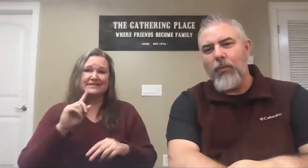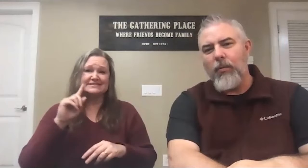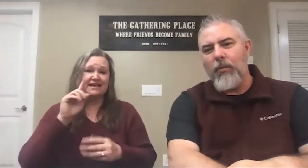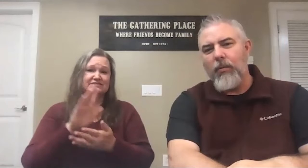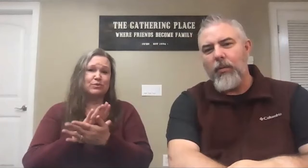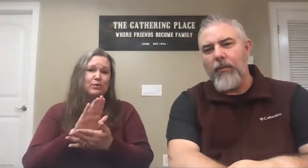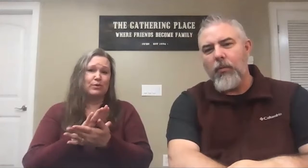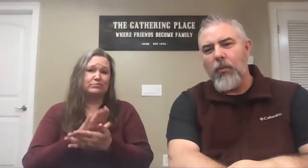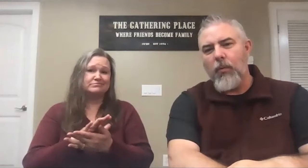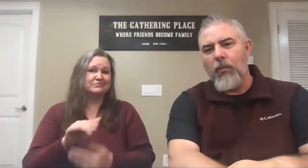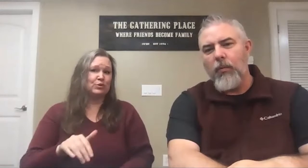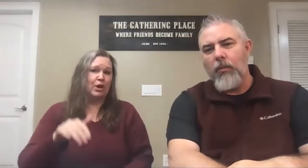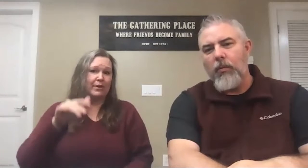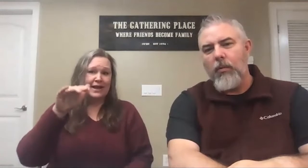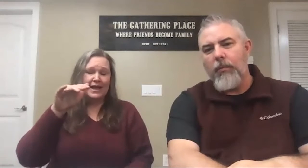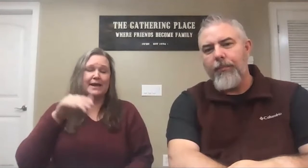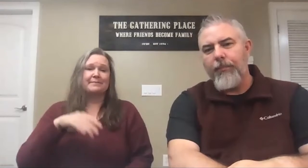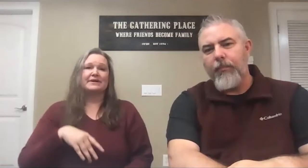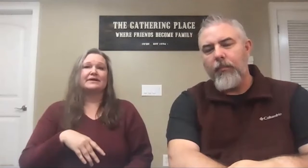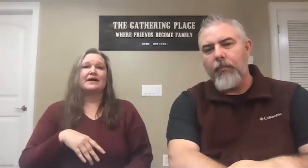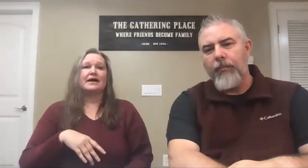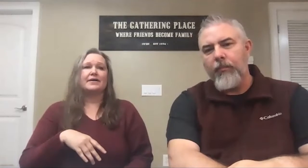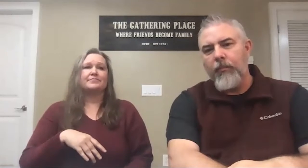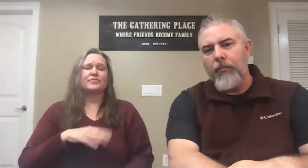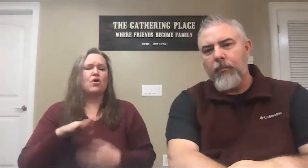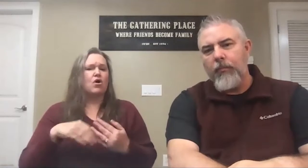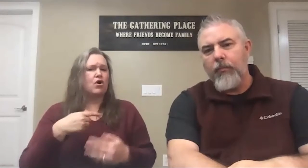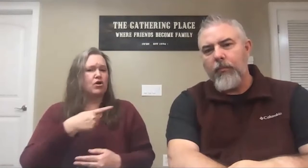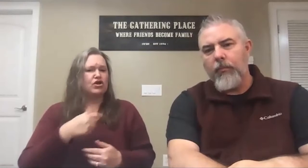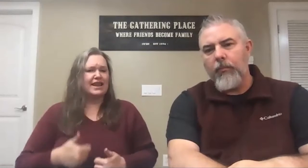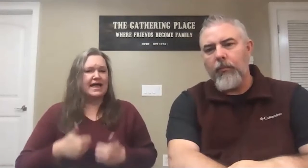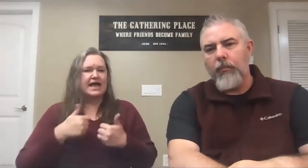Really, we met at, we went to different schools growing up.